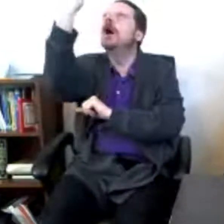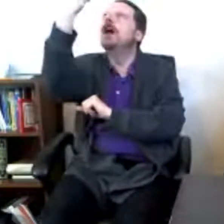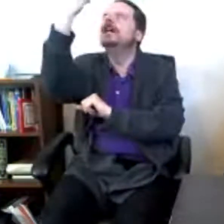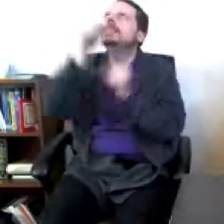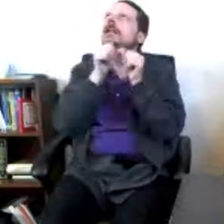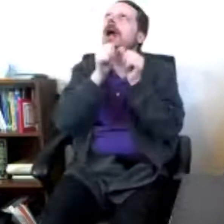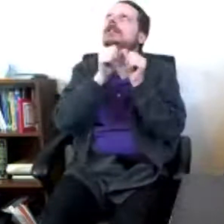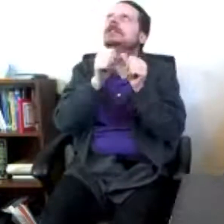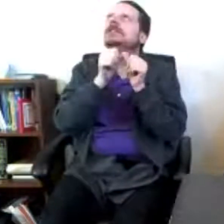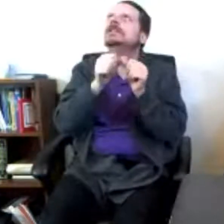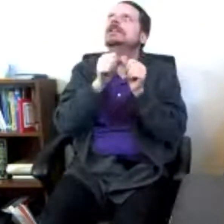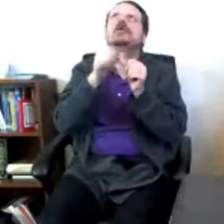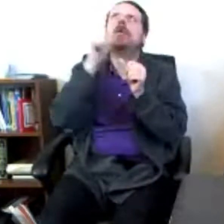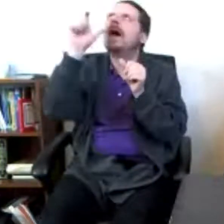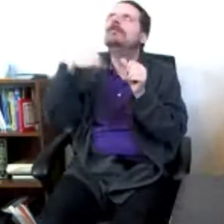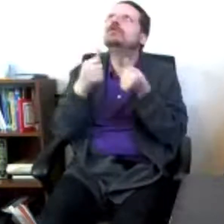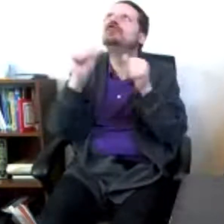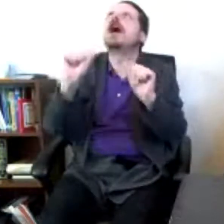life.